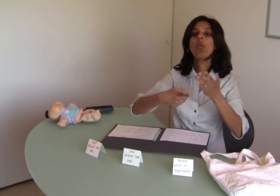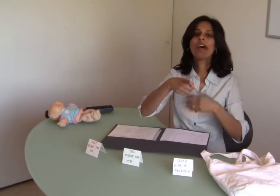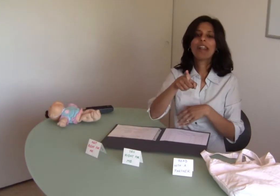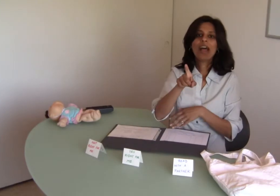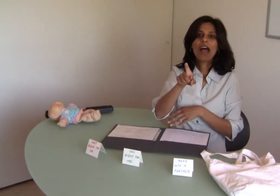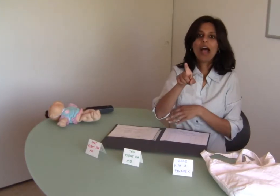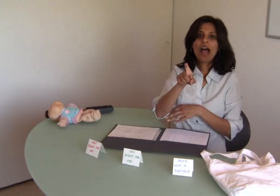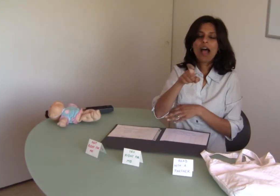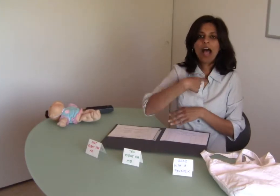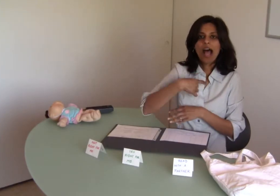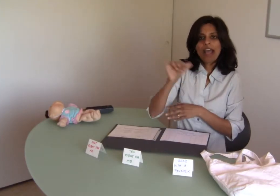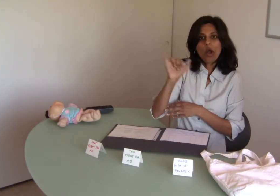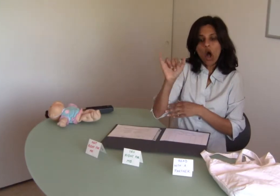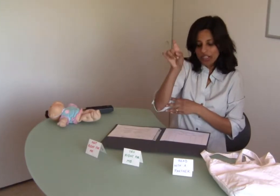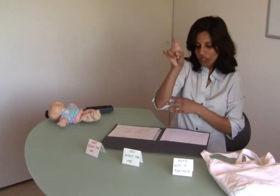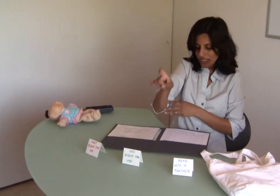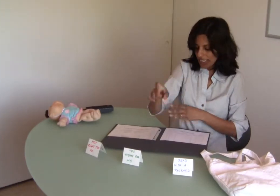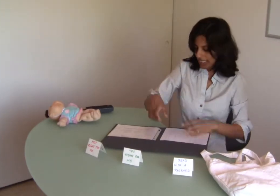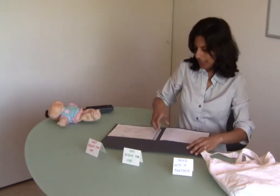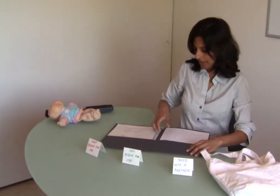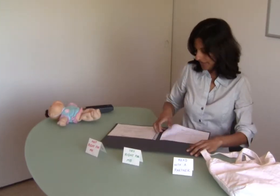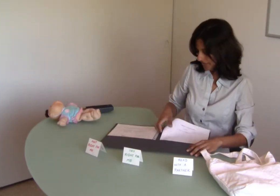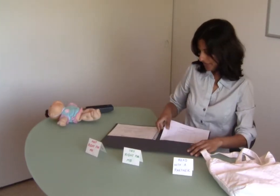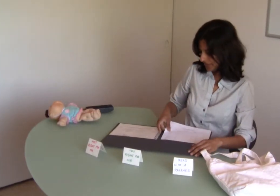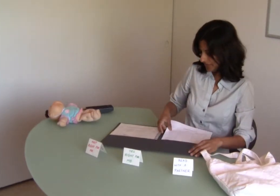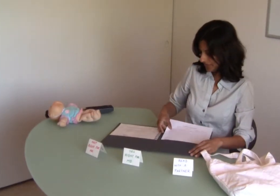what I also need